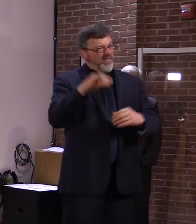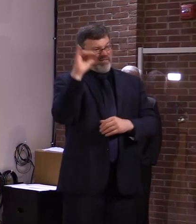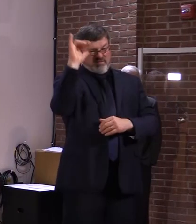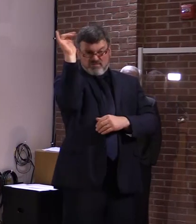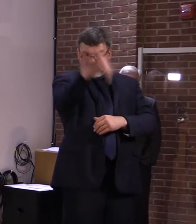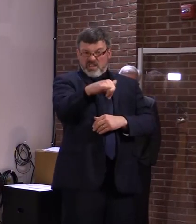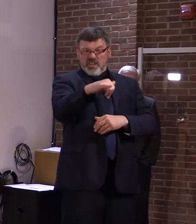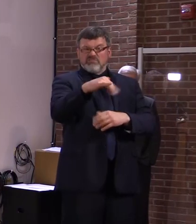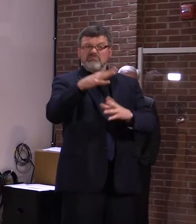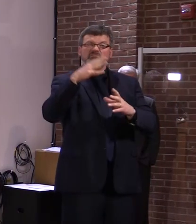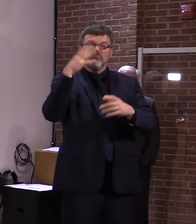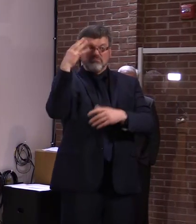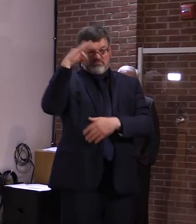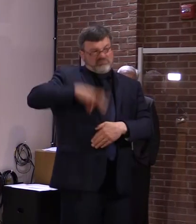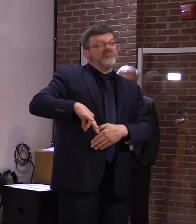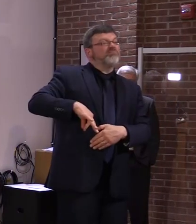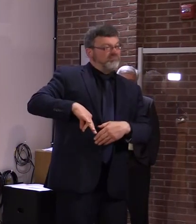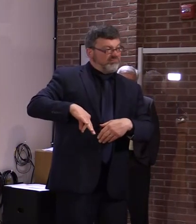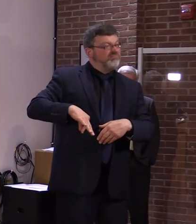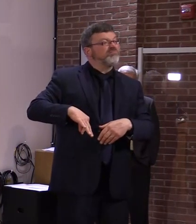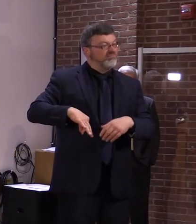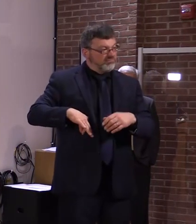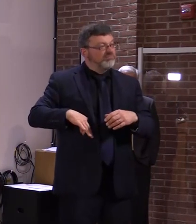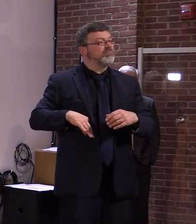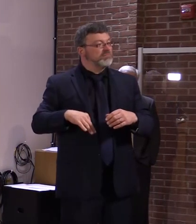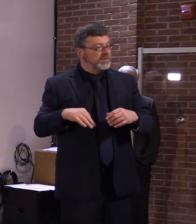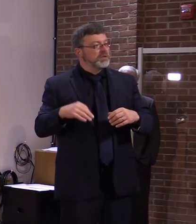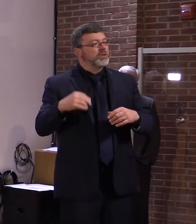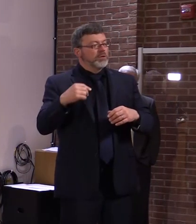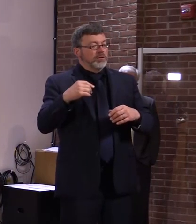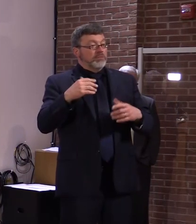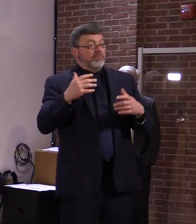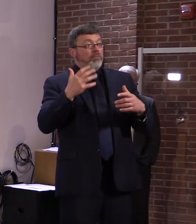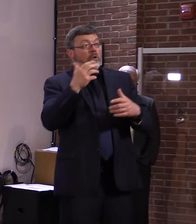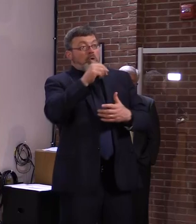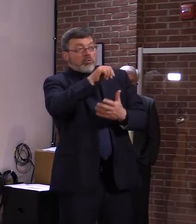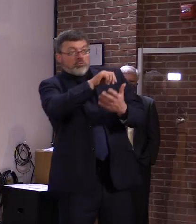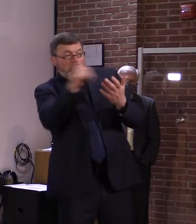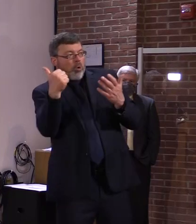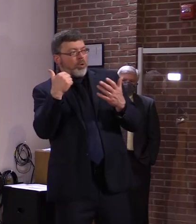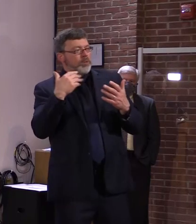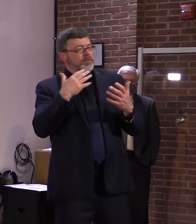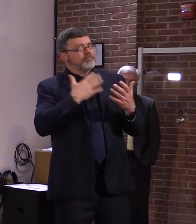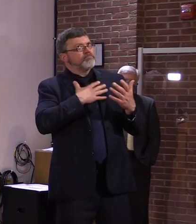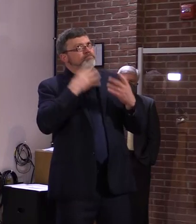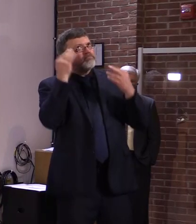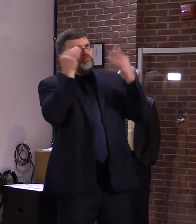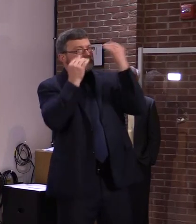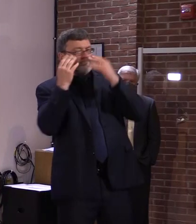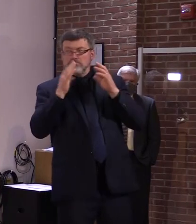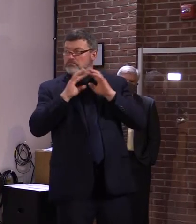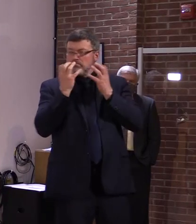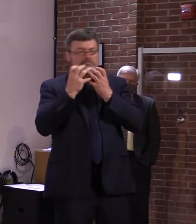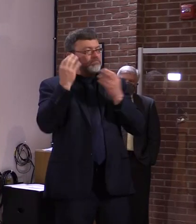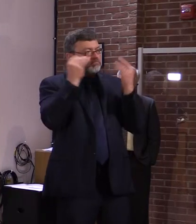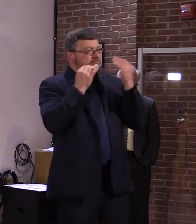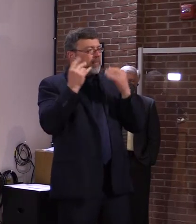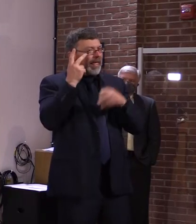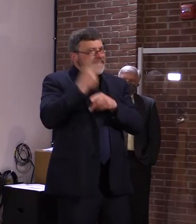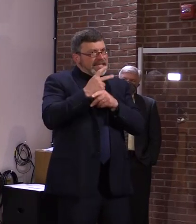We'll be contemplating that, and how do we make sure that we preserve all the good things that have happened, like these